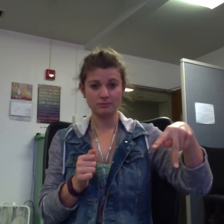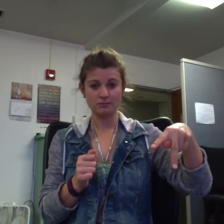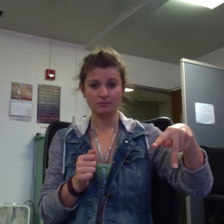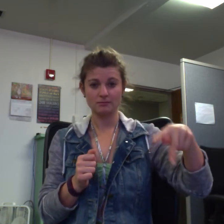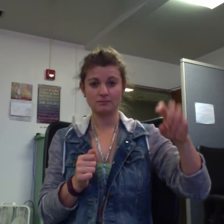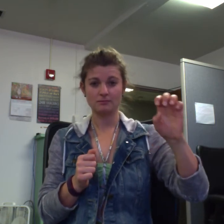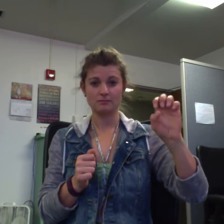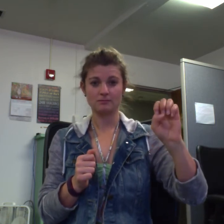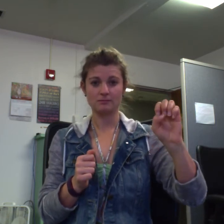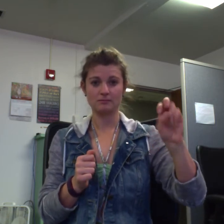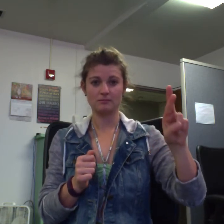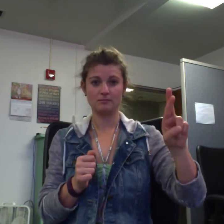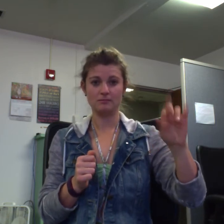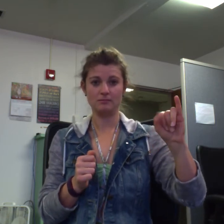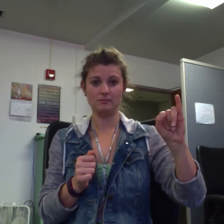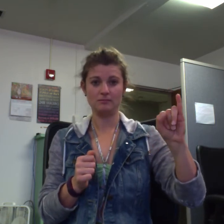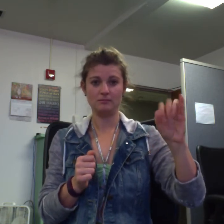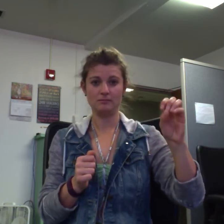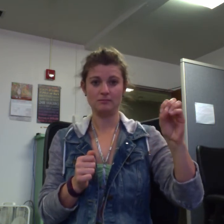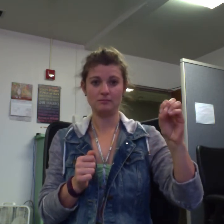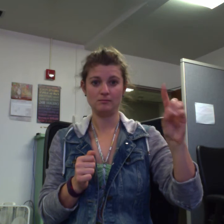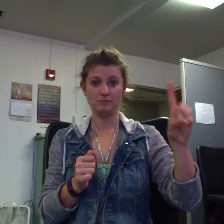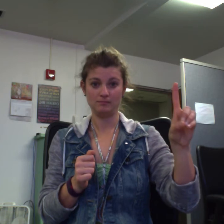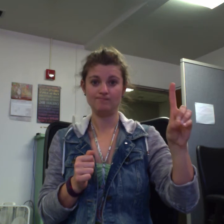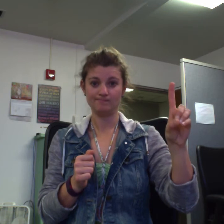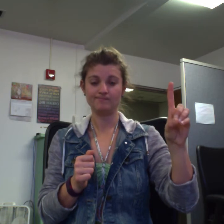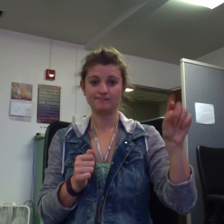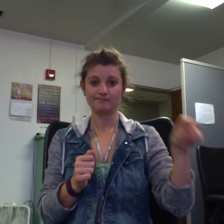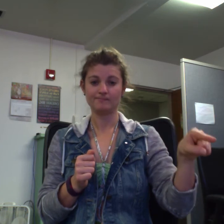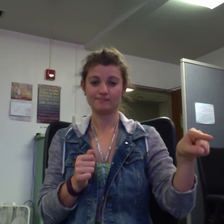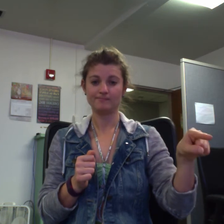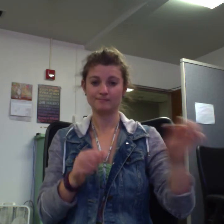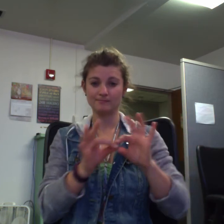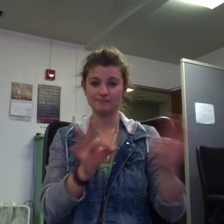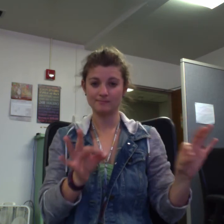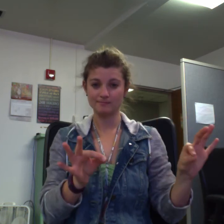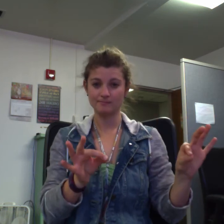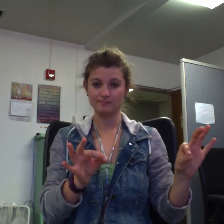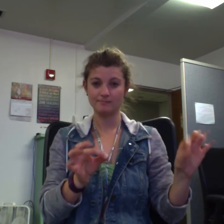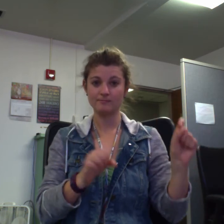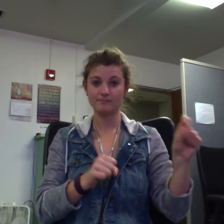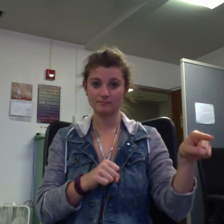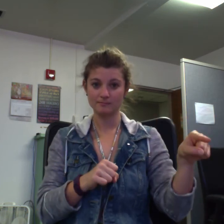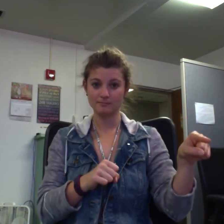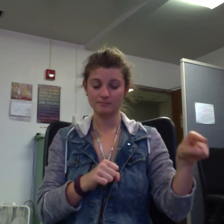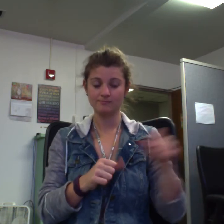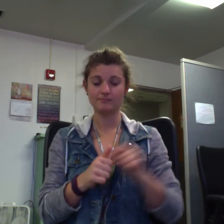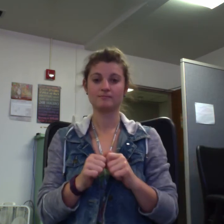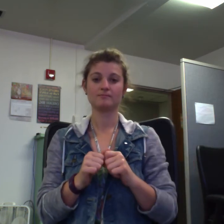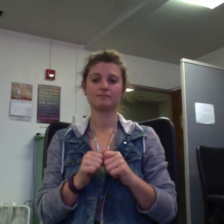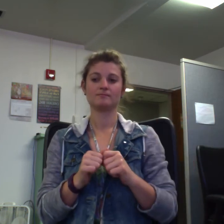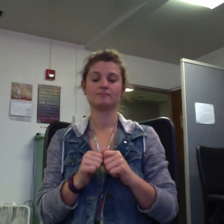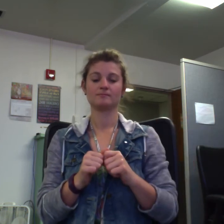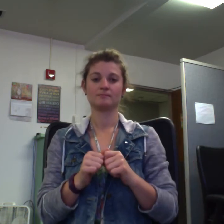sentence. And I also want you to notice the period at the end, because you do need to end your sentence with a period. So make sure as you're doing